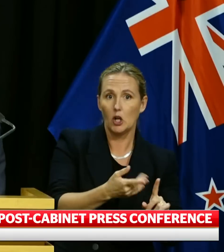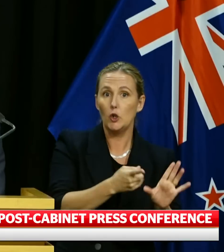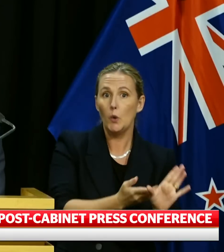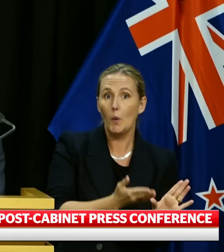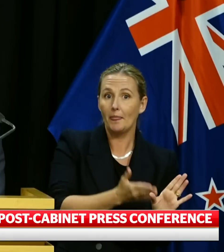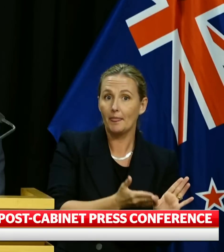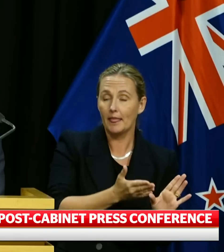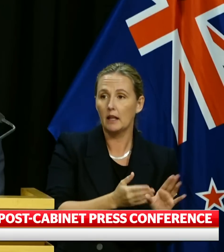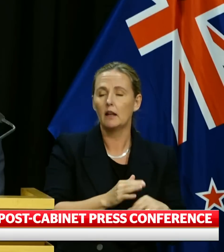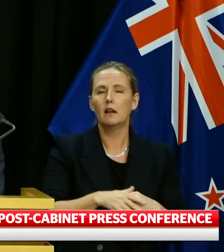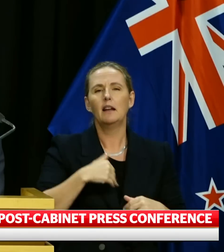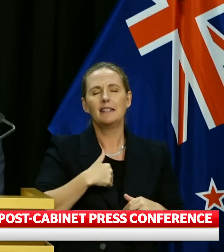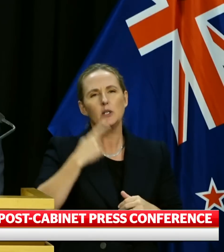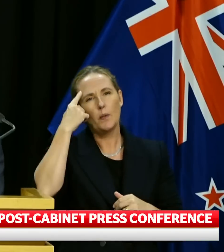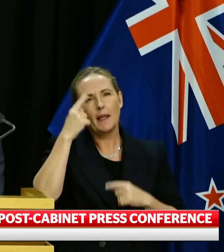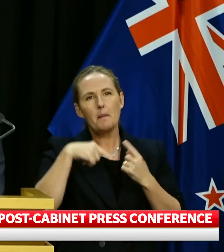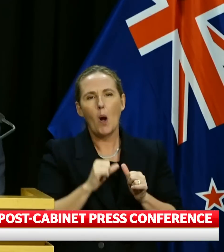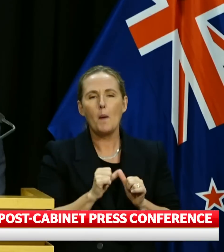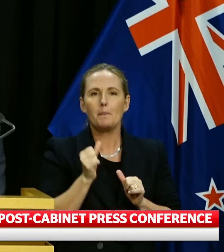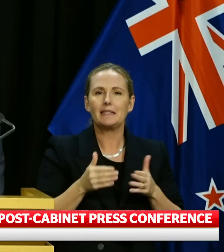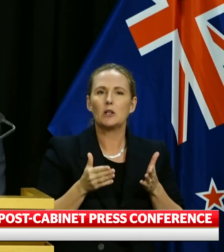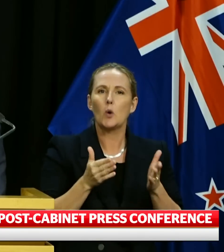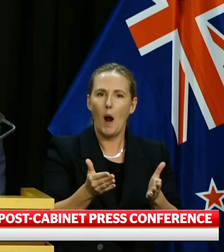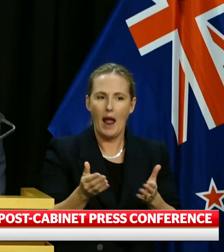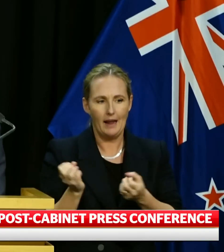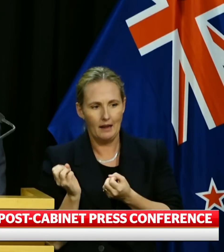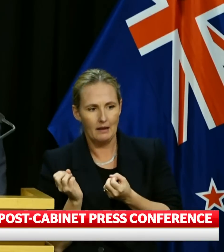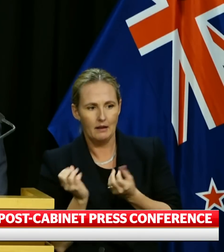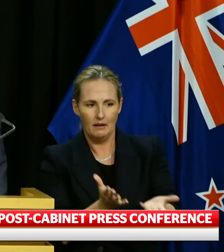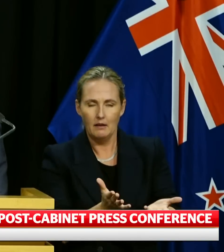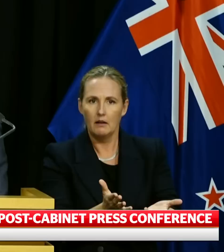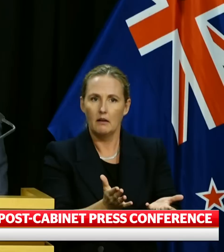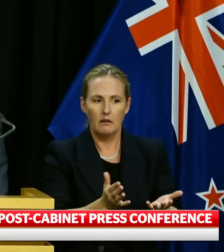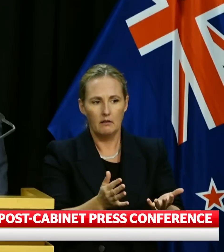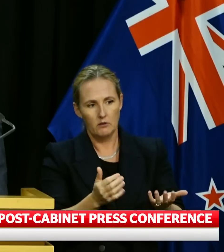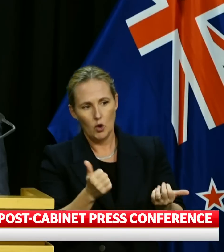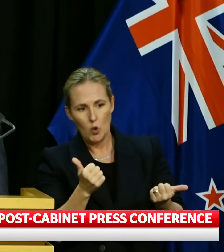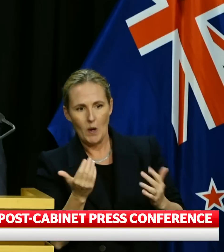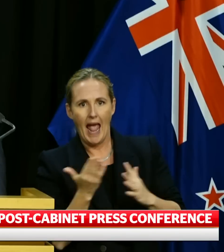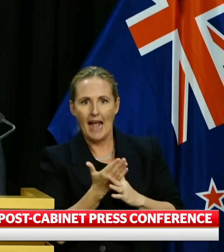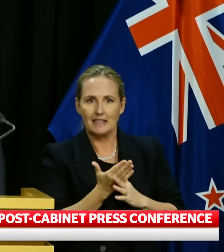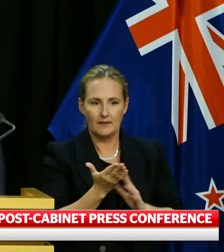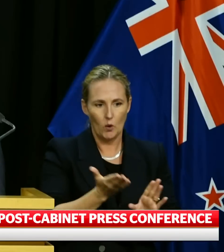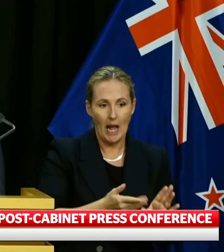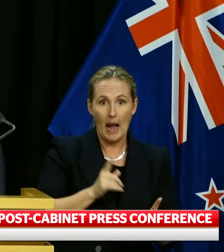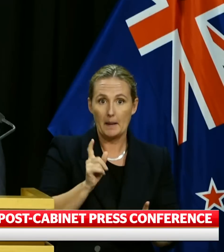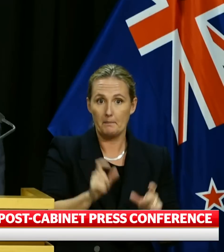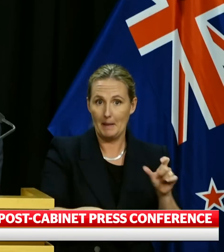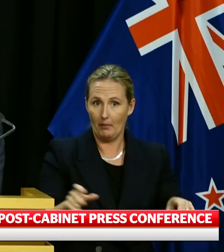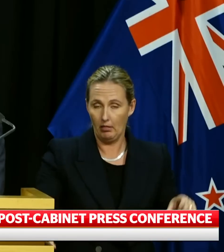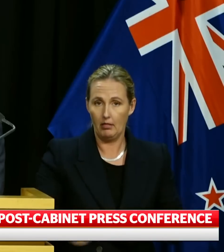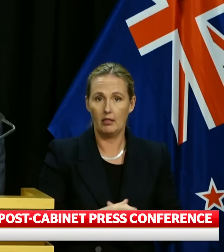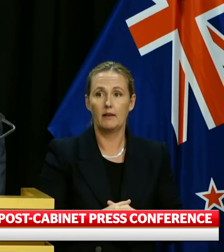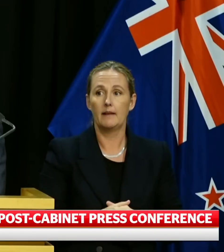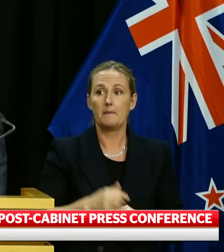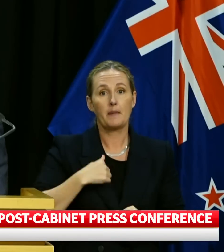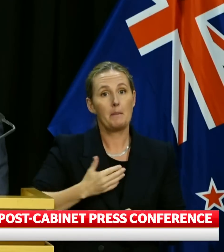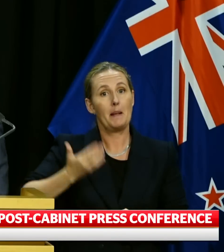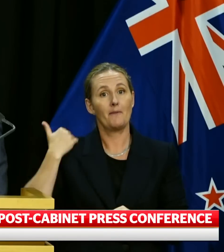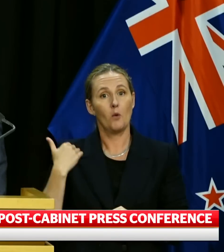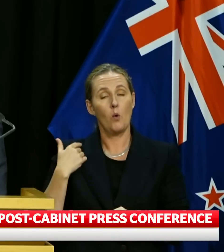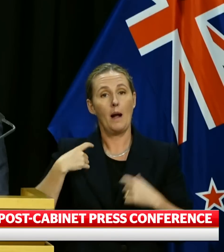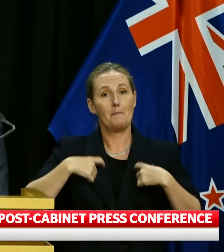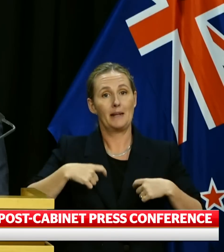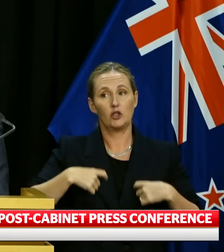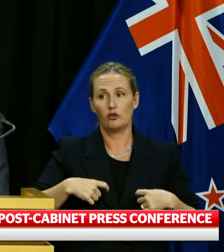best deliver services in a way that makes them accessible to young people. As Minister of Education, education. I did a lot of work with the then Minister of Health